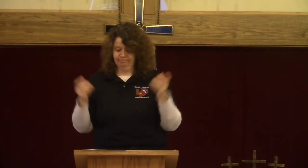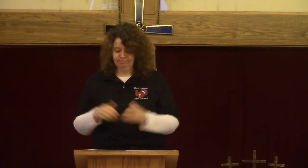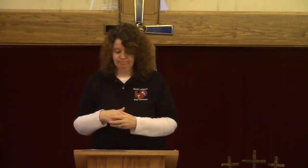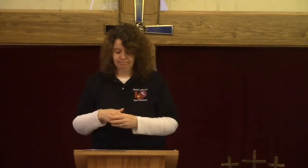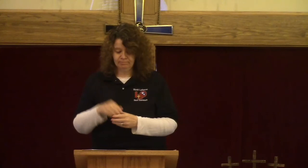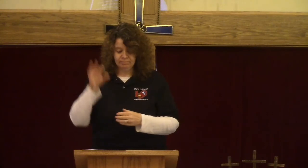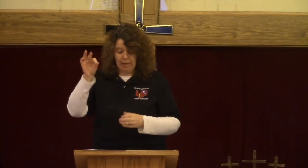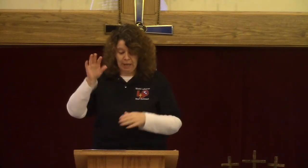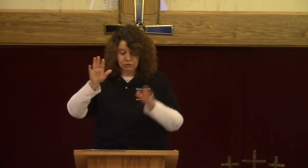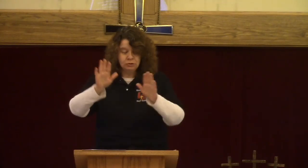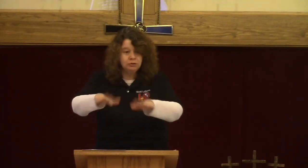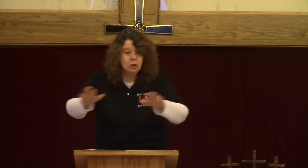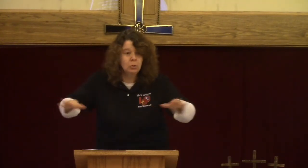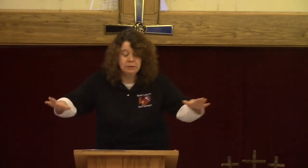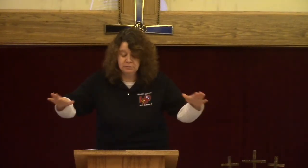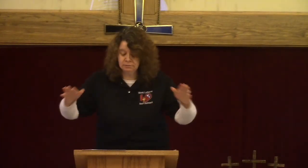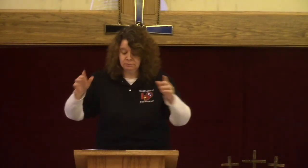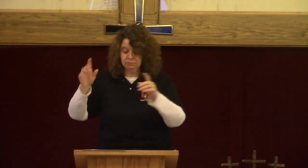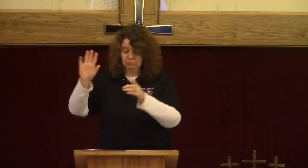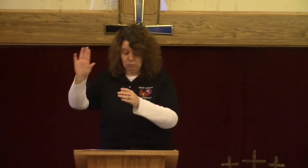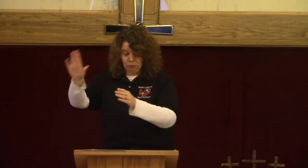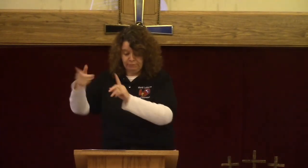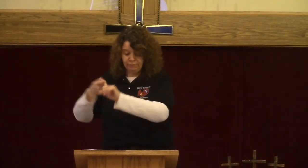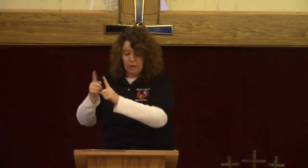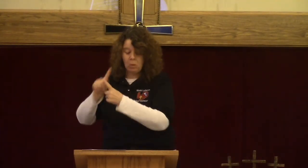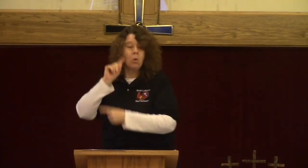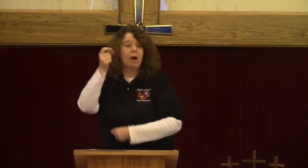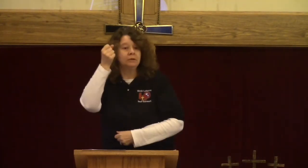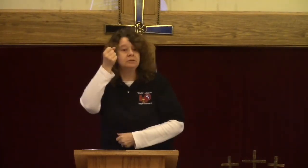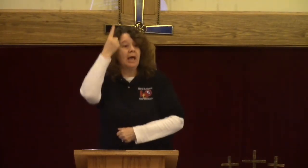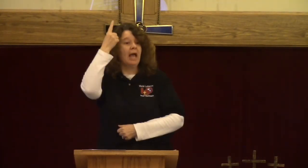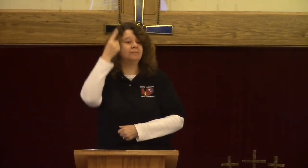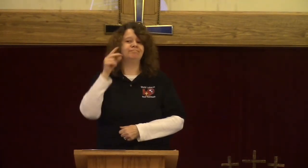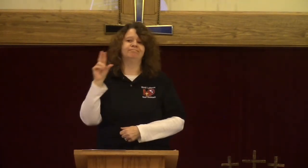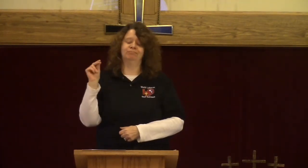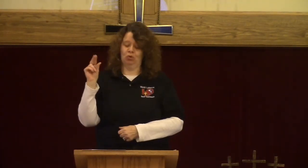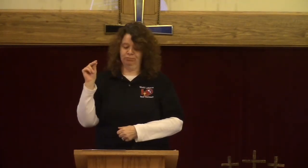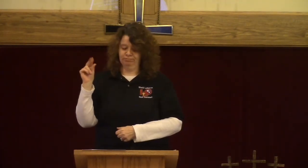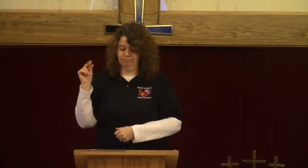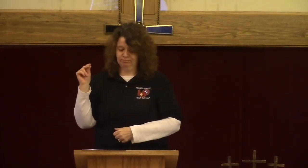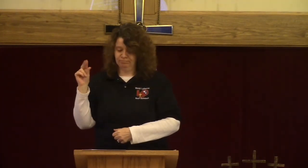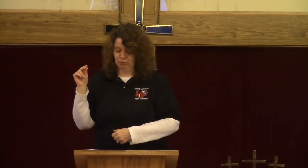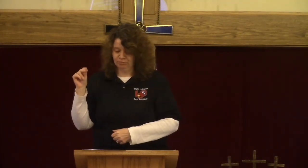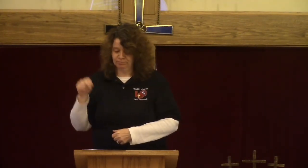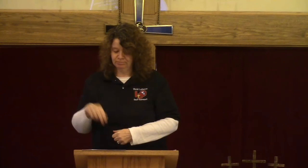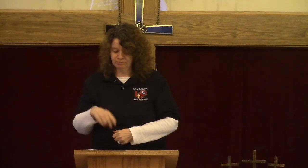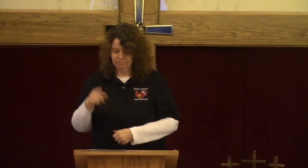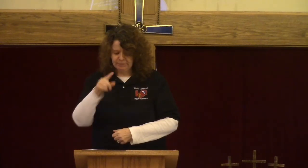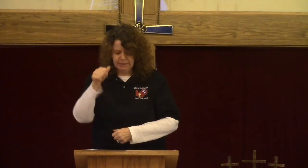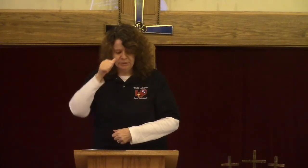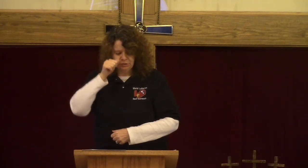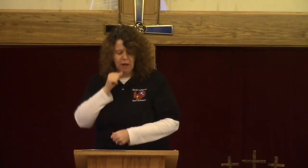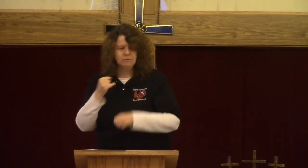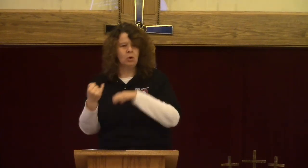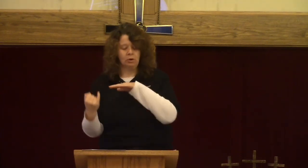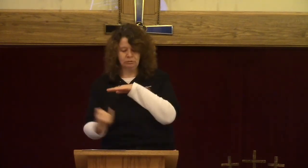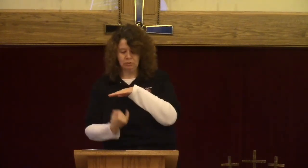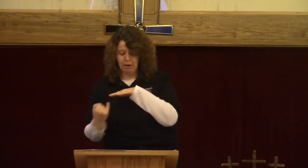one. You know, also for the pastor's children. You know, will their friends understand them? No. You know, they suffer